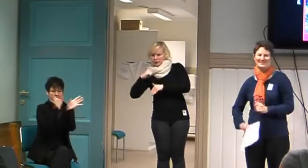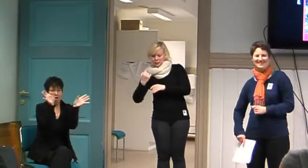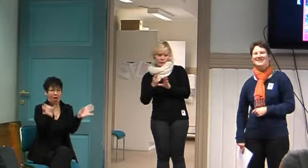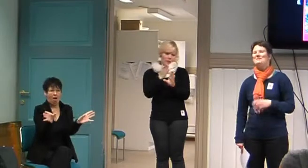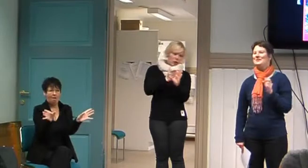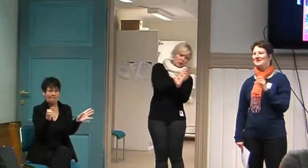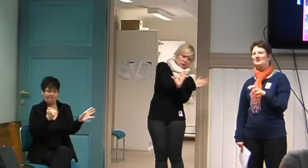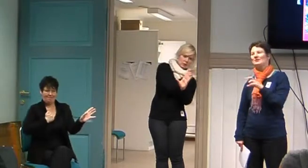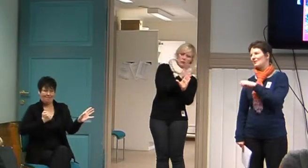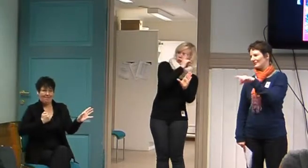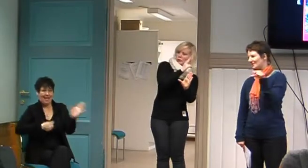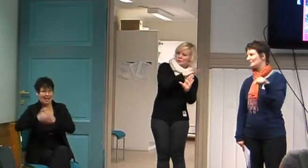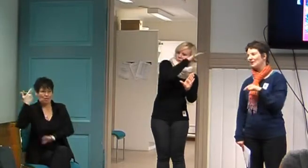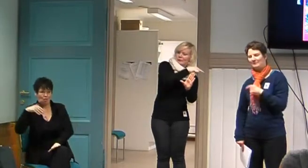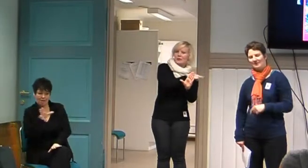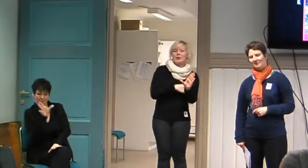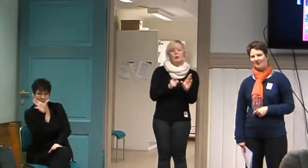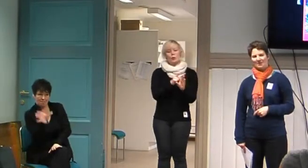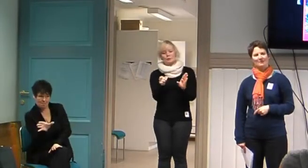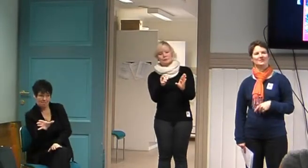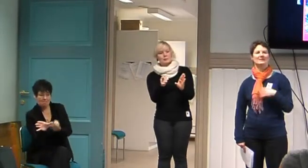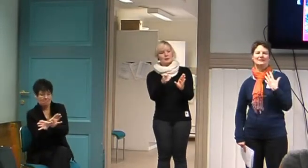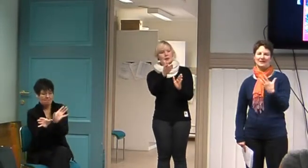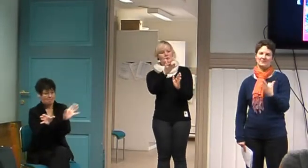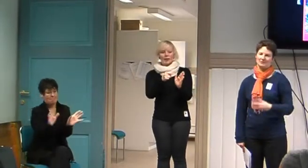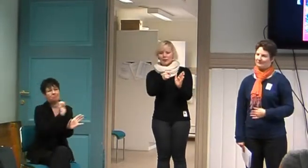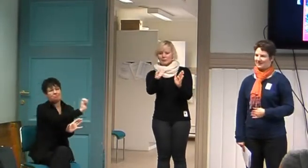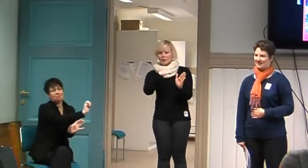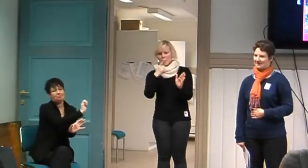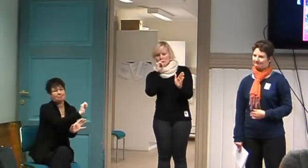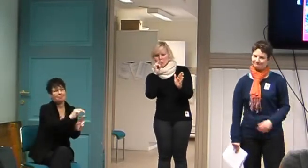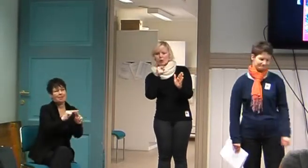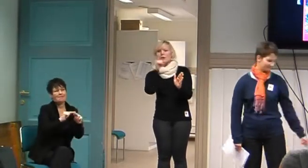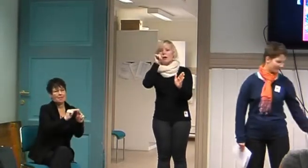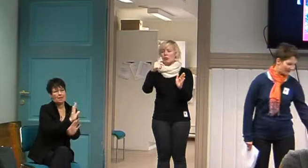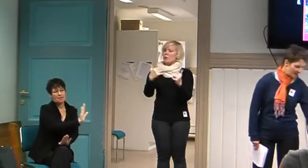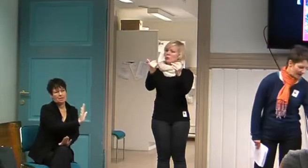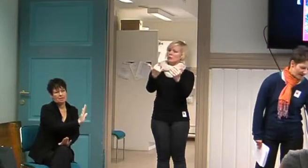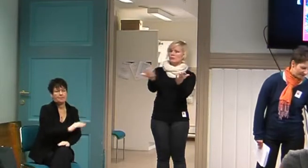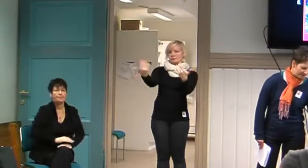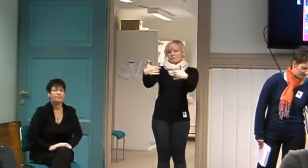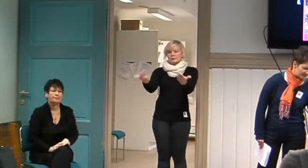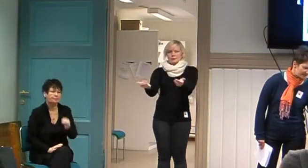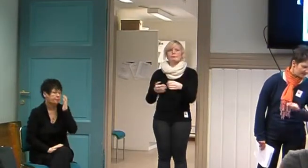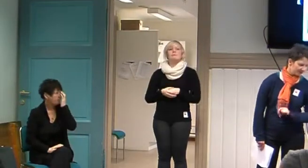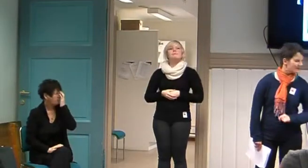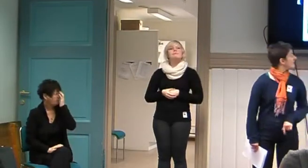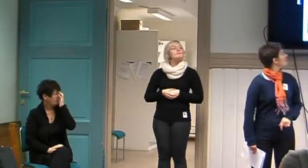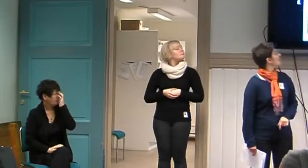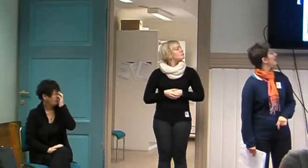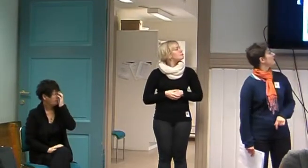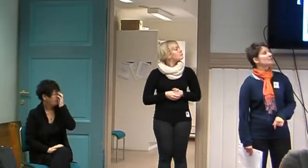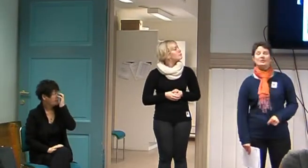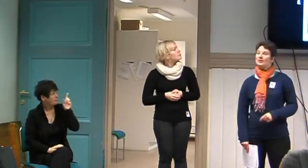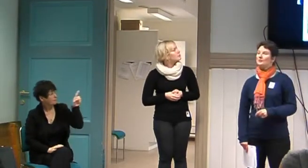not. But the historic part is the work bit that we look after and that you can visit. And finally,